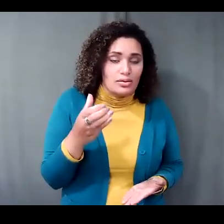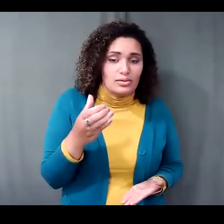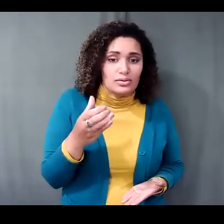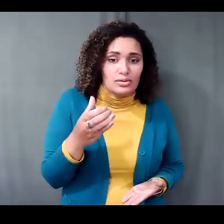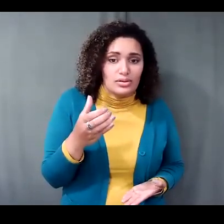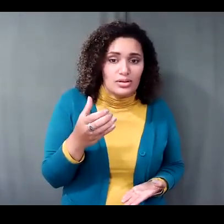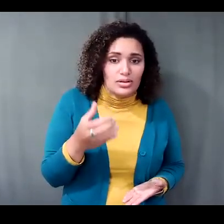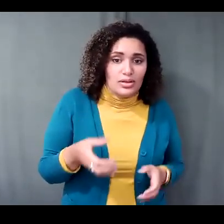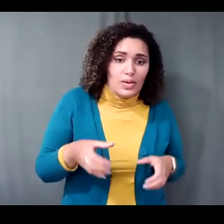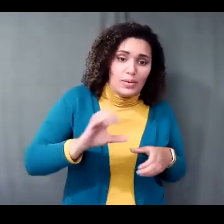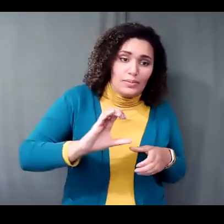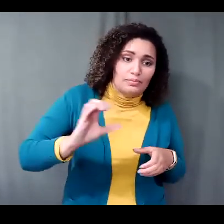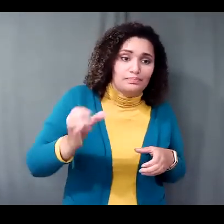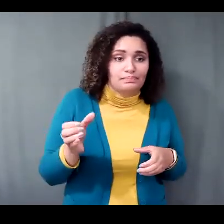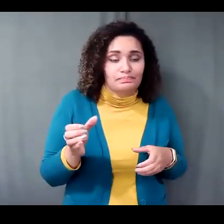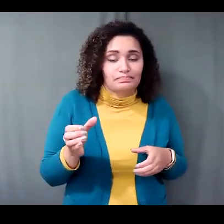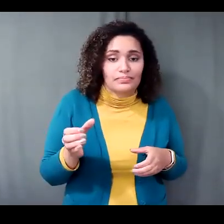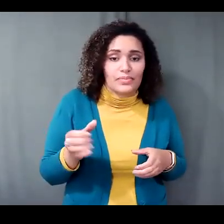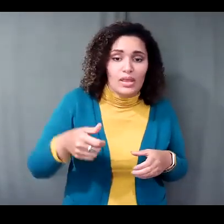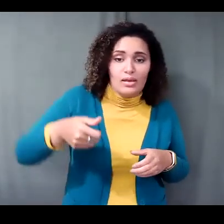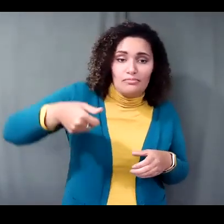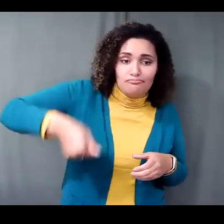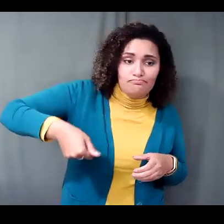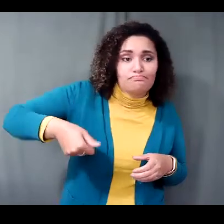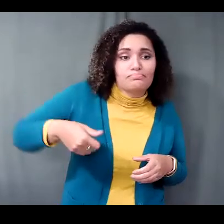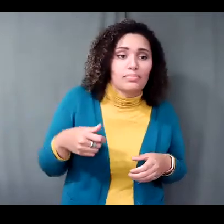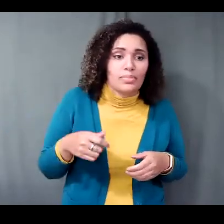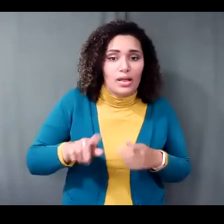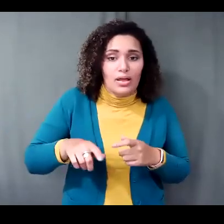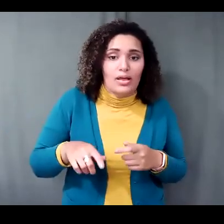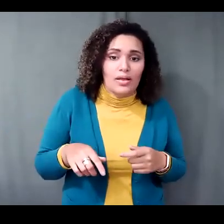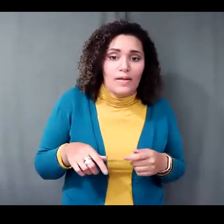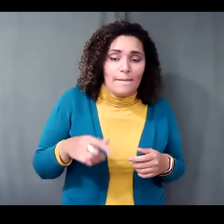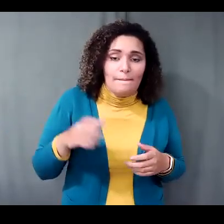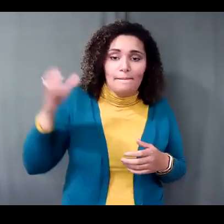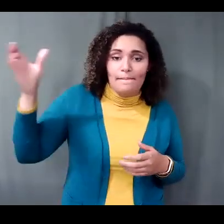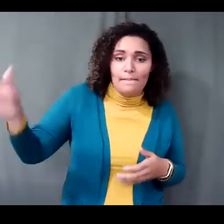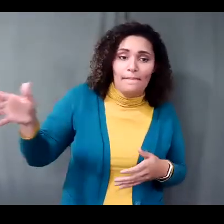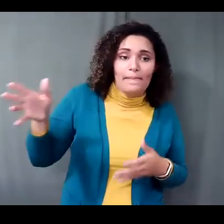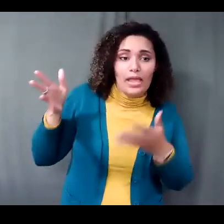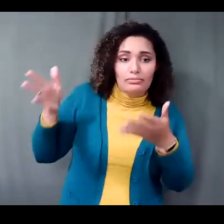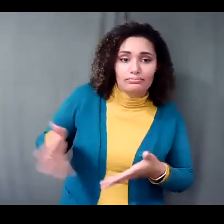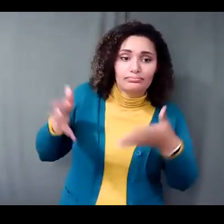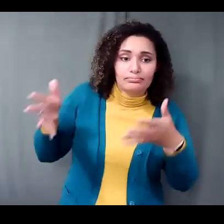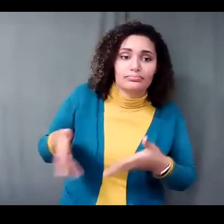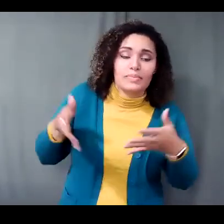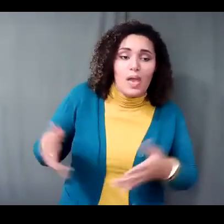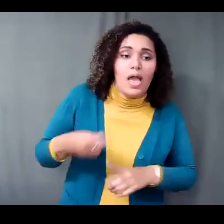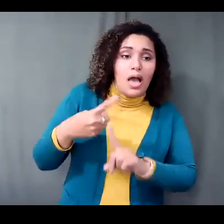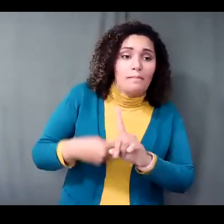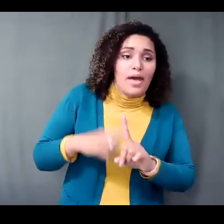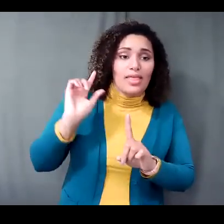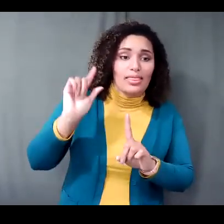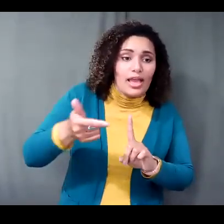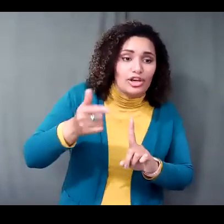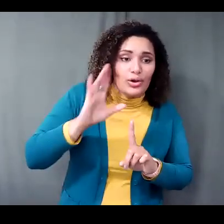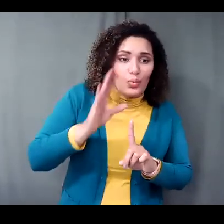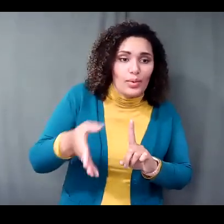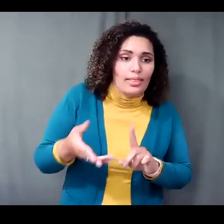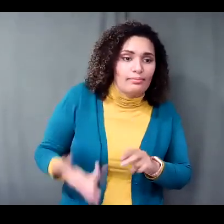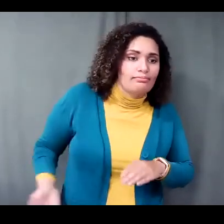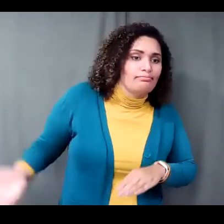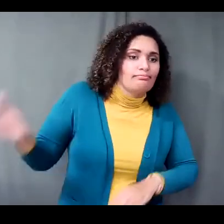Anyway, the glass. Oh, so there's a question about the glass. So we always have to show off our fancy glasses. Here it's a very small glass. It's not so exciting as the